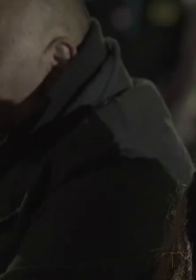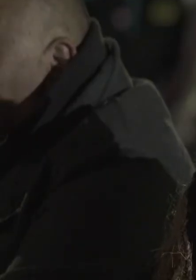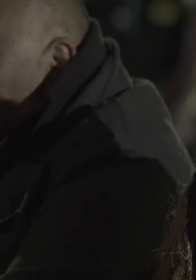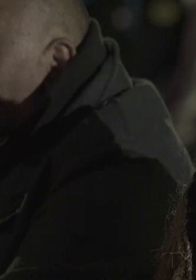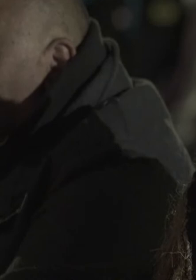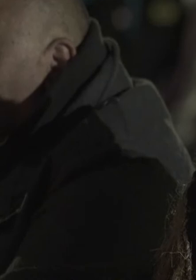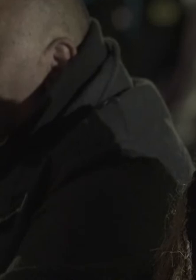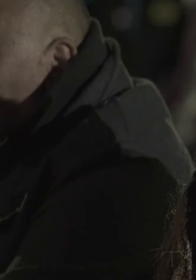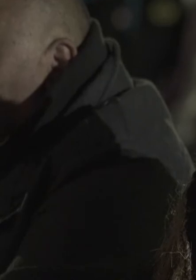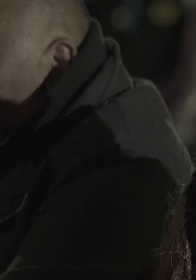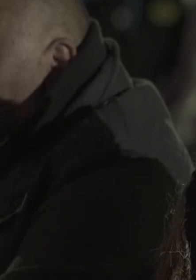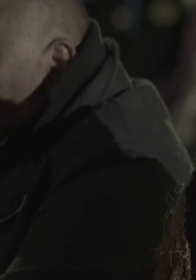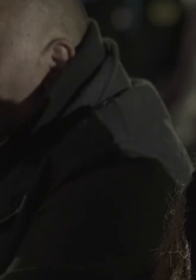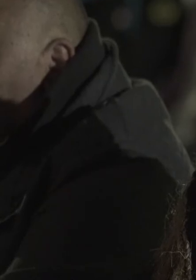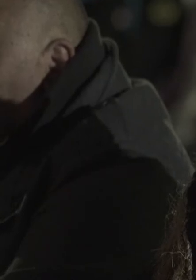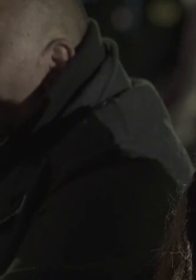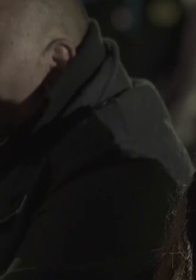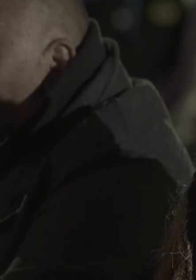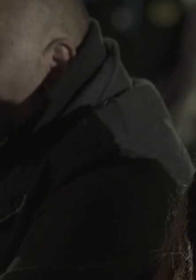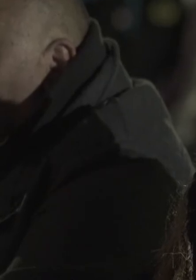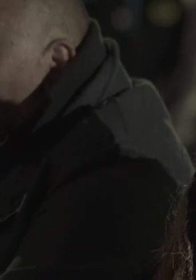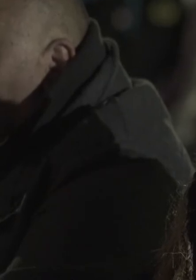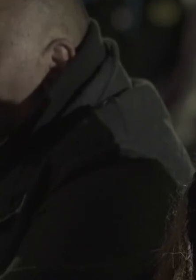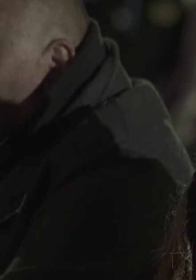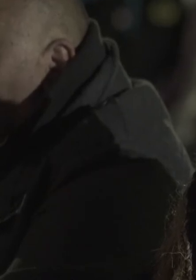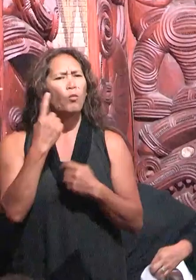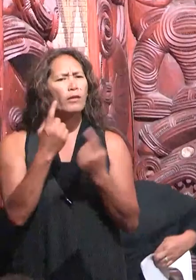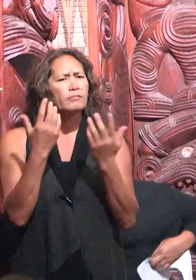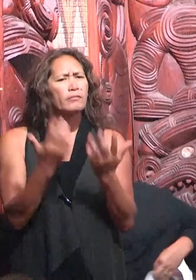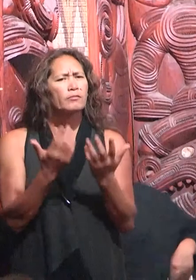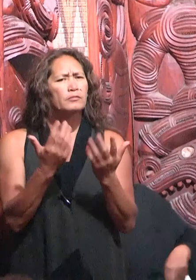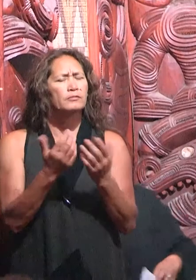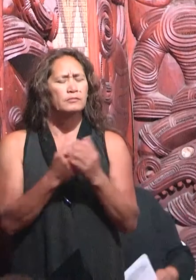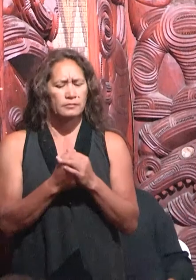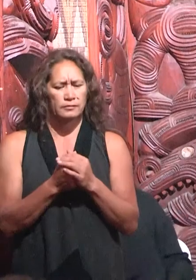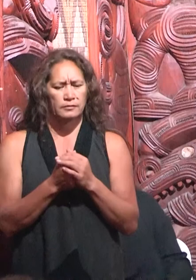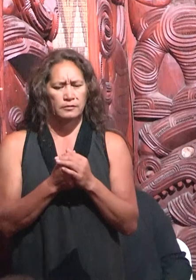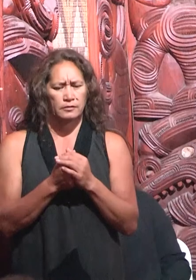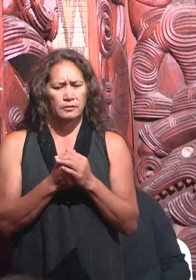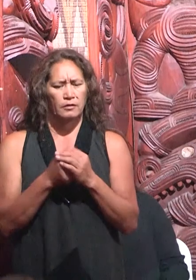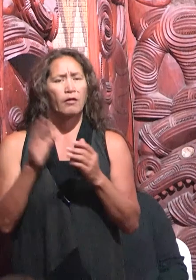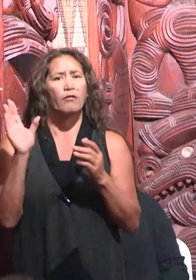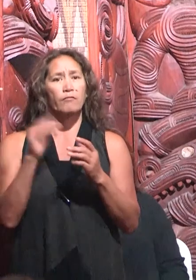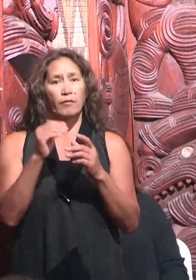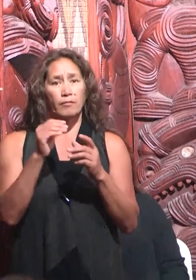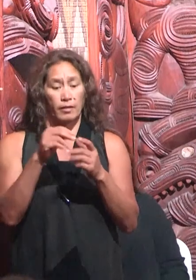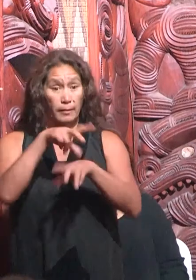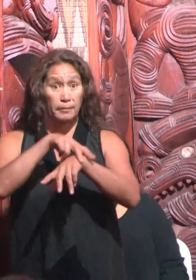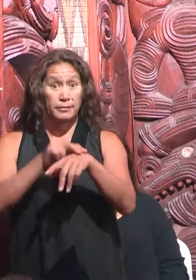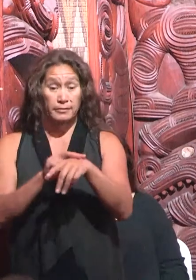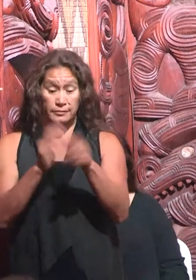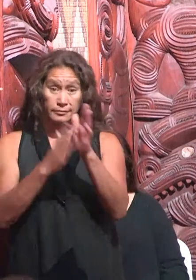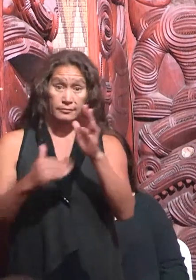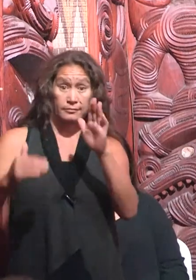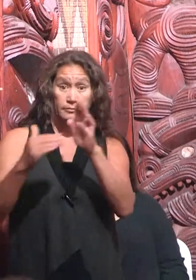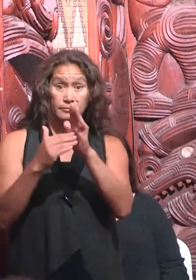ora. If I could just take one moment on behalf of e tangata o ngā pirihimana o Aotearoa, the